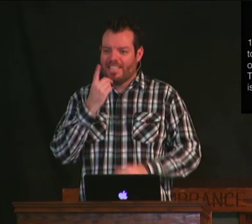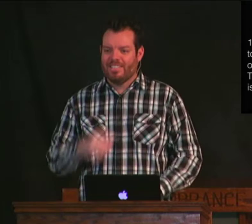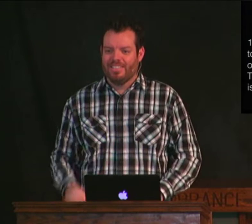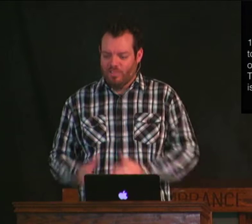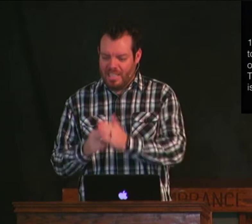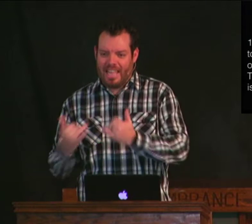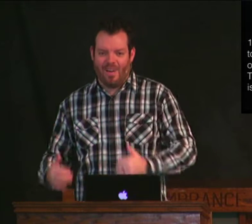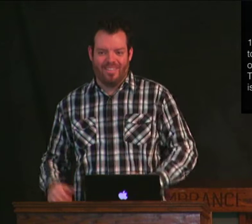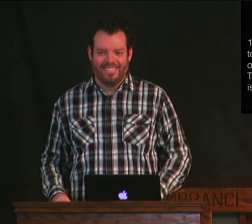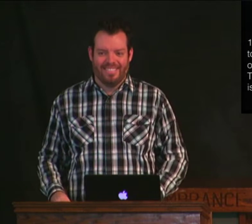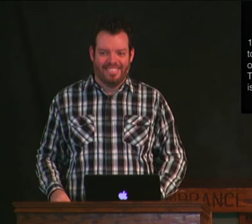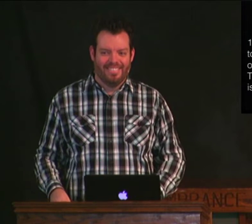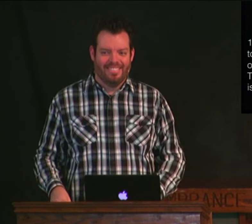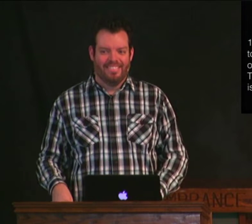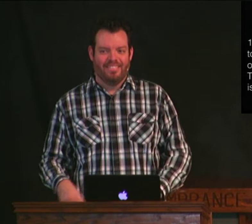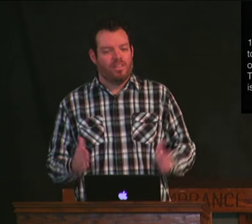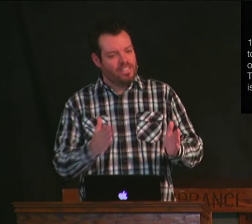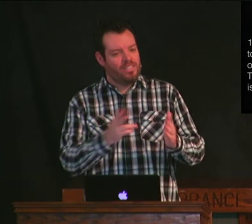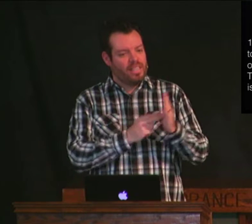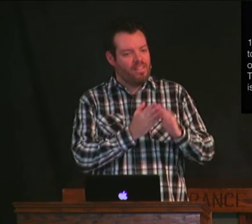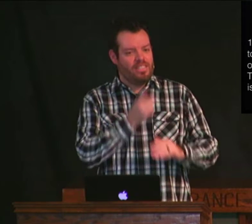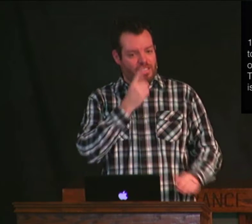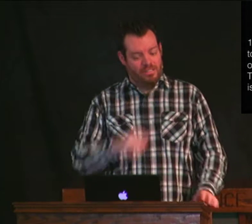dinner. Read it now. Or could you read after dinner?